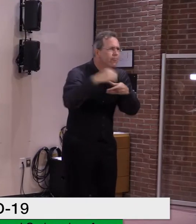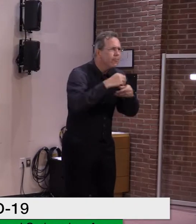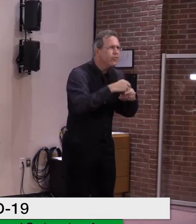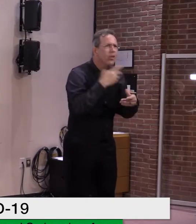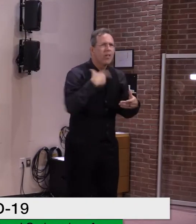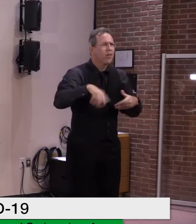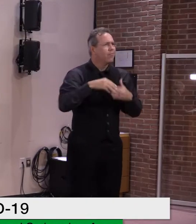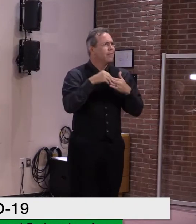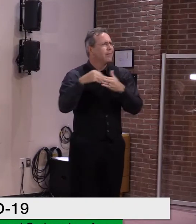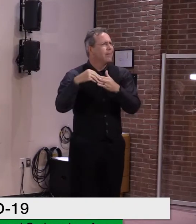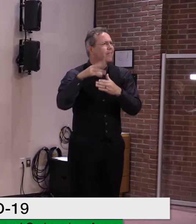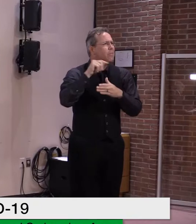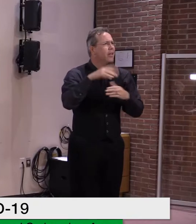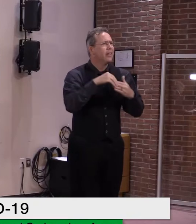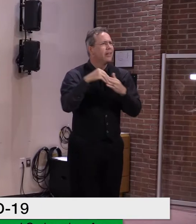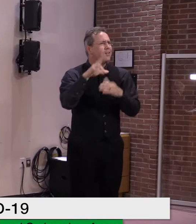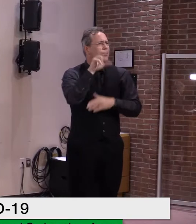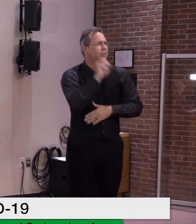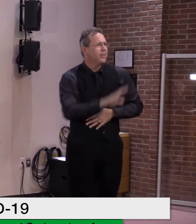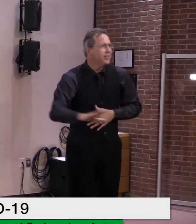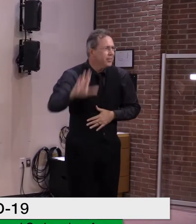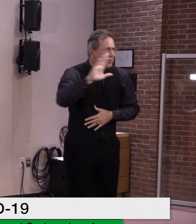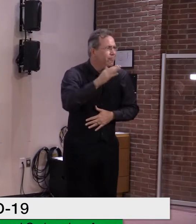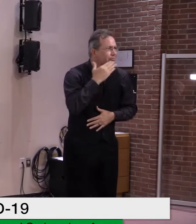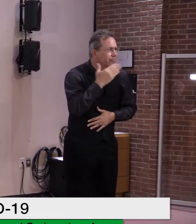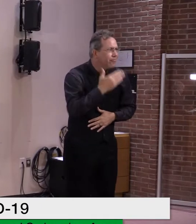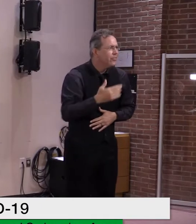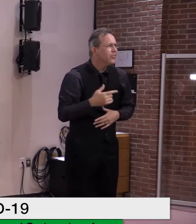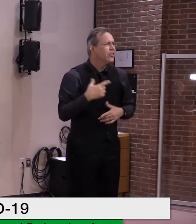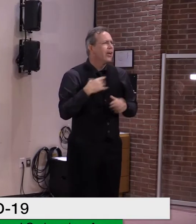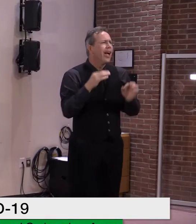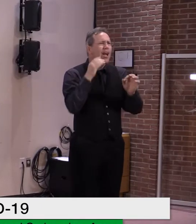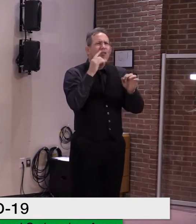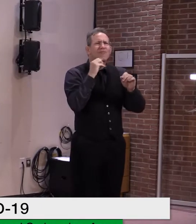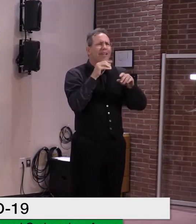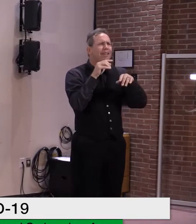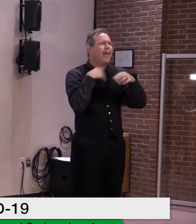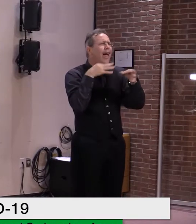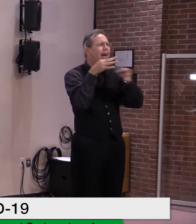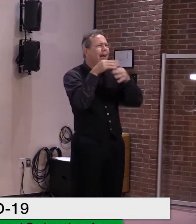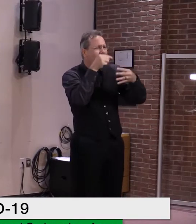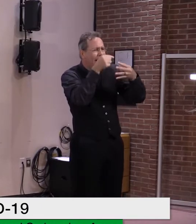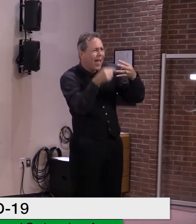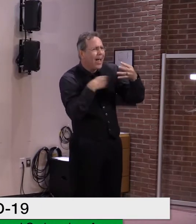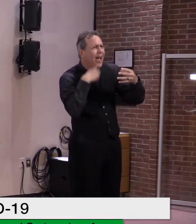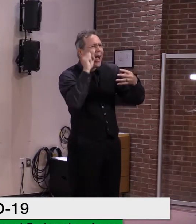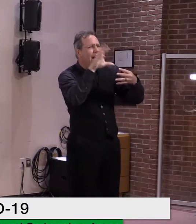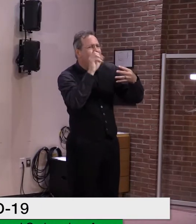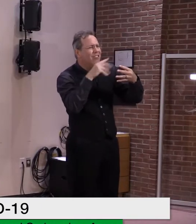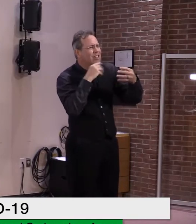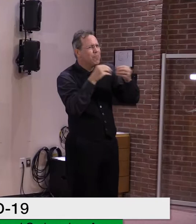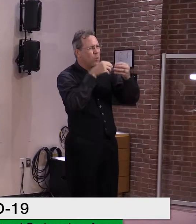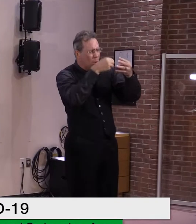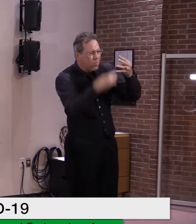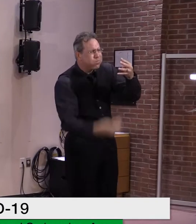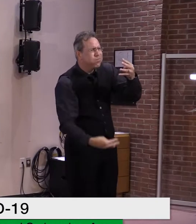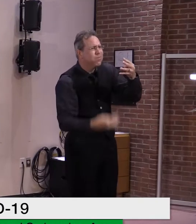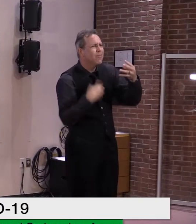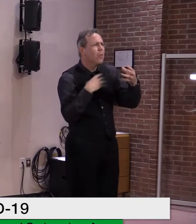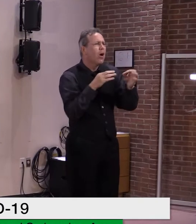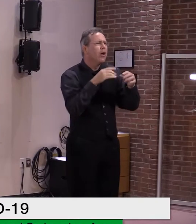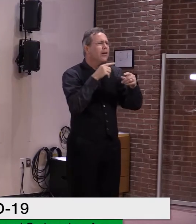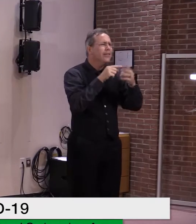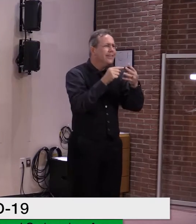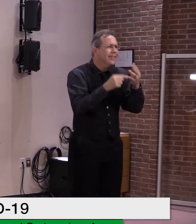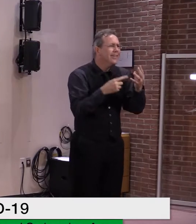the iceberg. There are hundreds, literally too many to highlight, that are behind the scenes handling the logistics